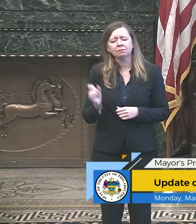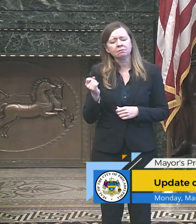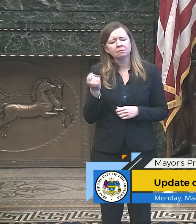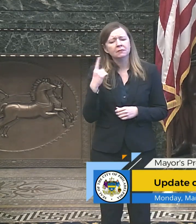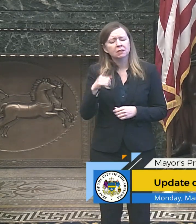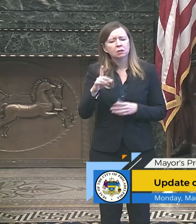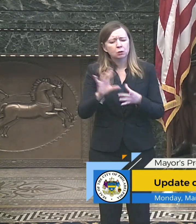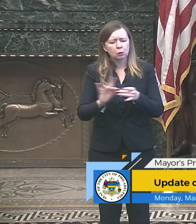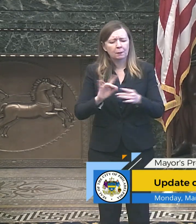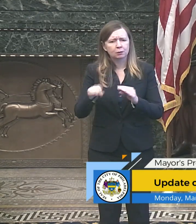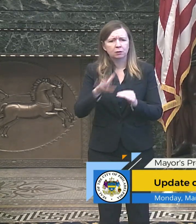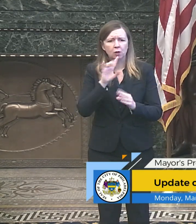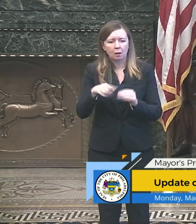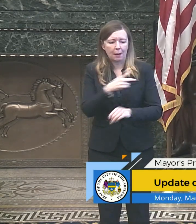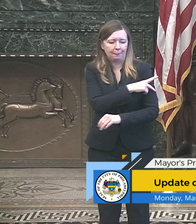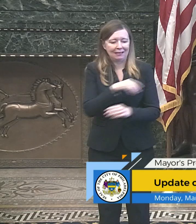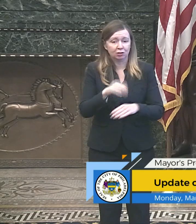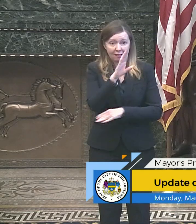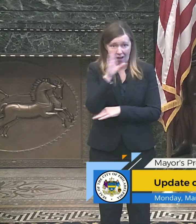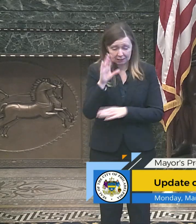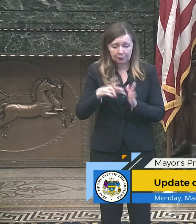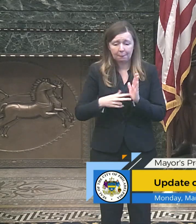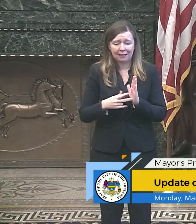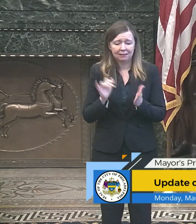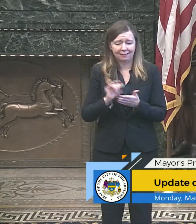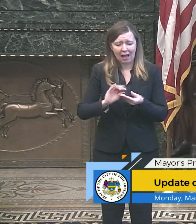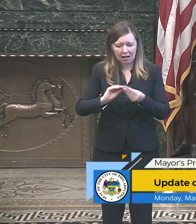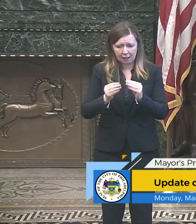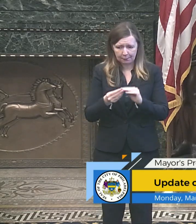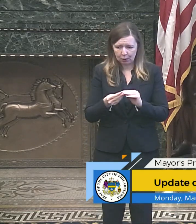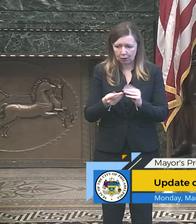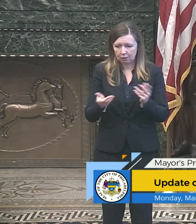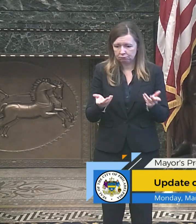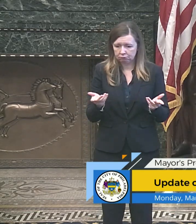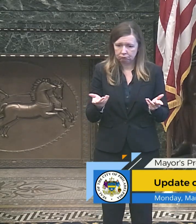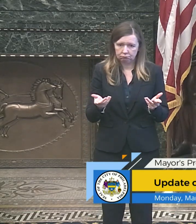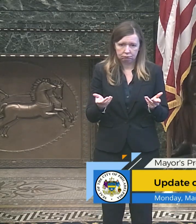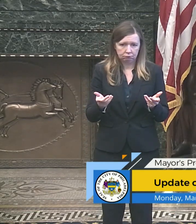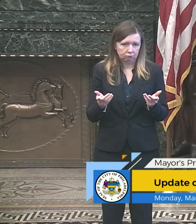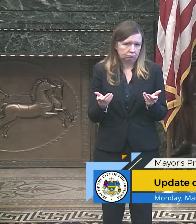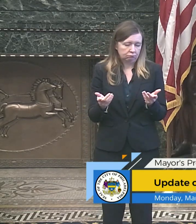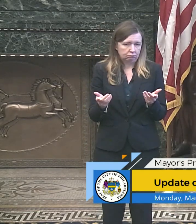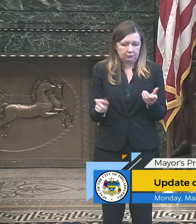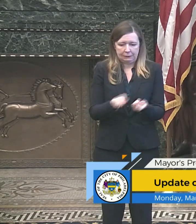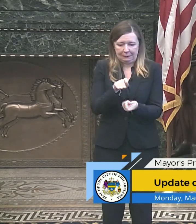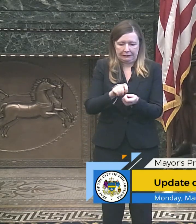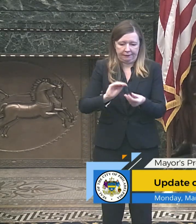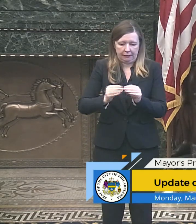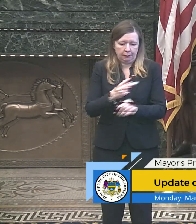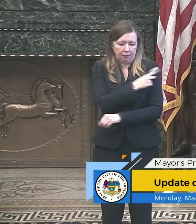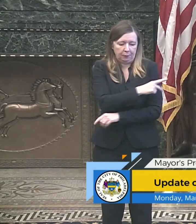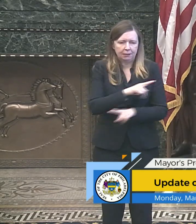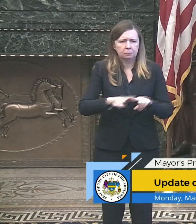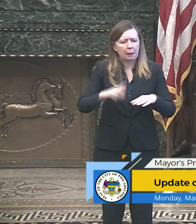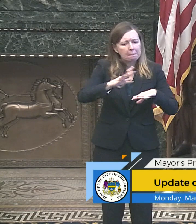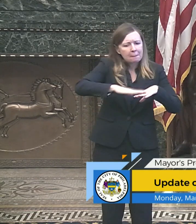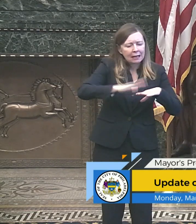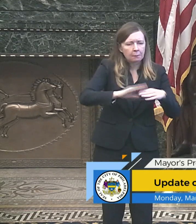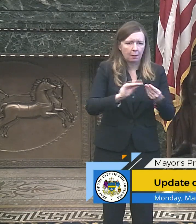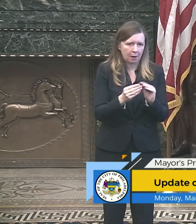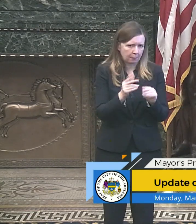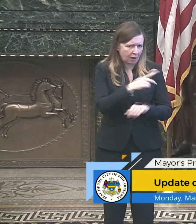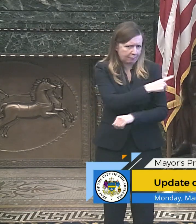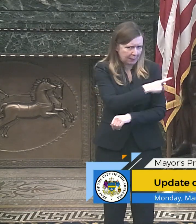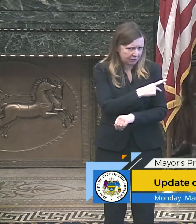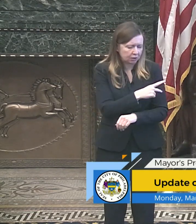talking about the number of patients in the hospital that was just, a number of patients, but probably the minimum number of